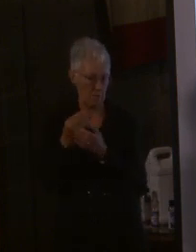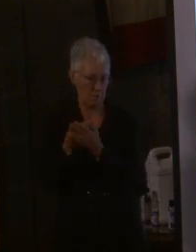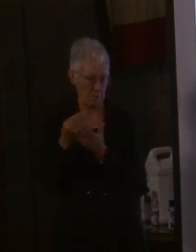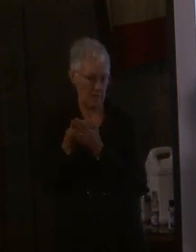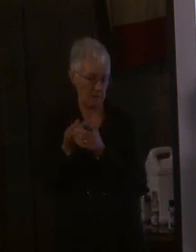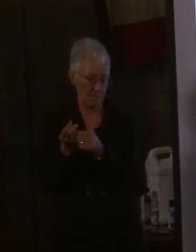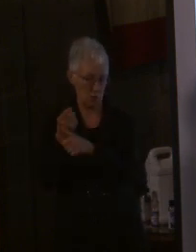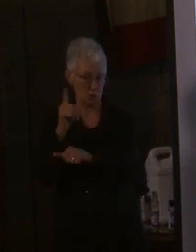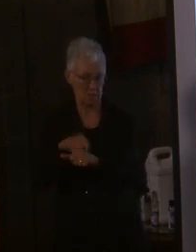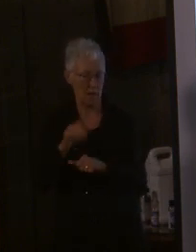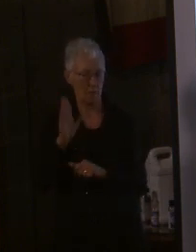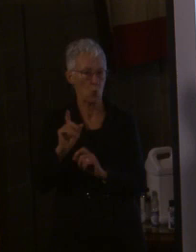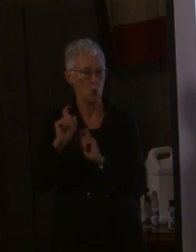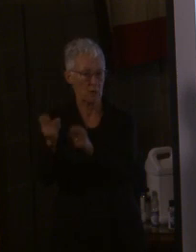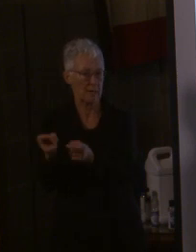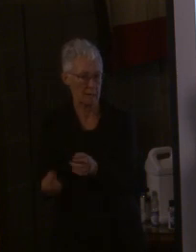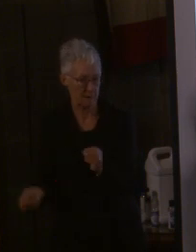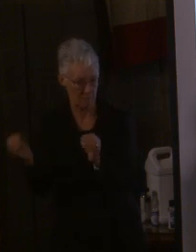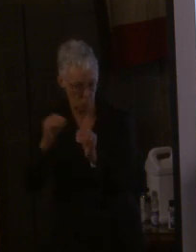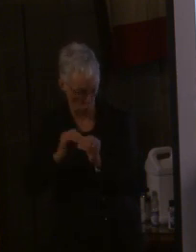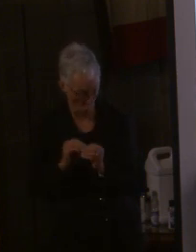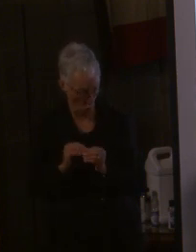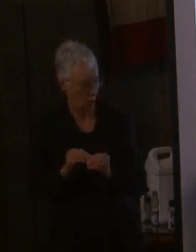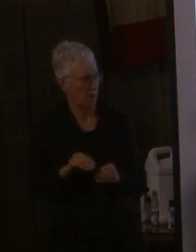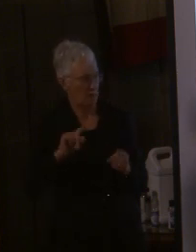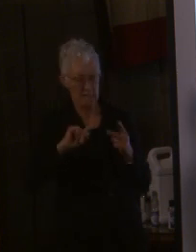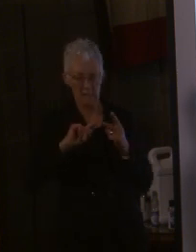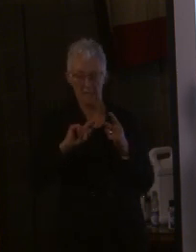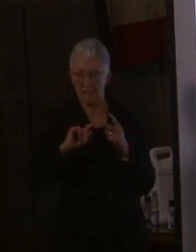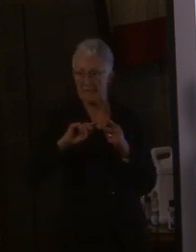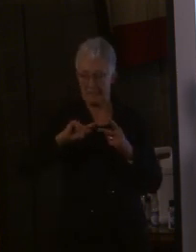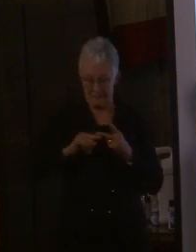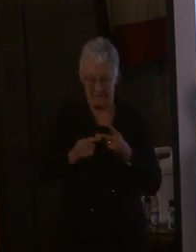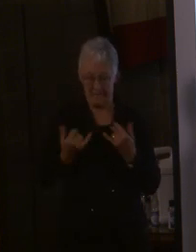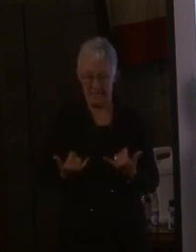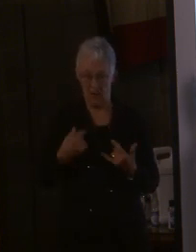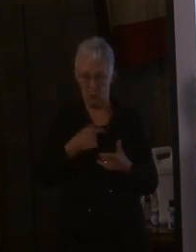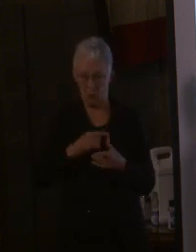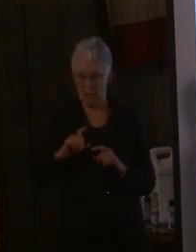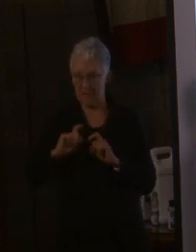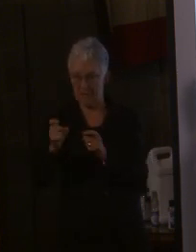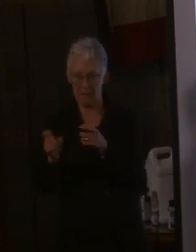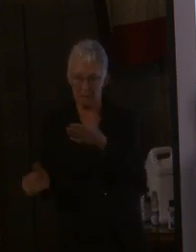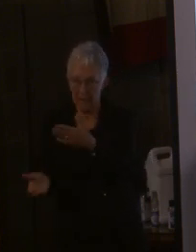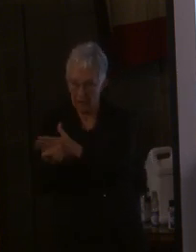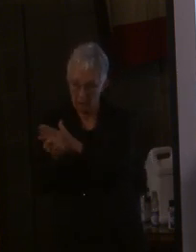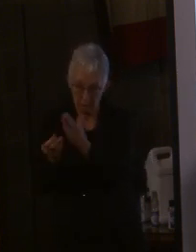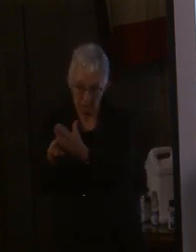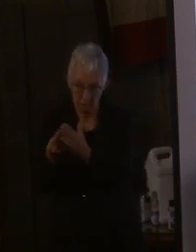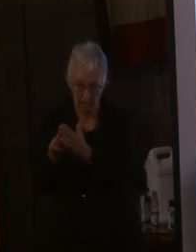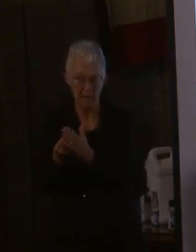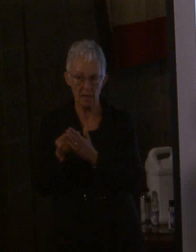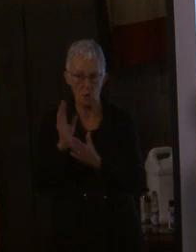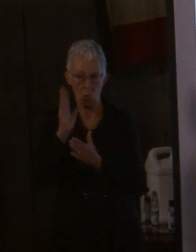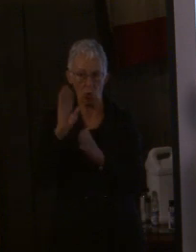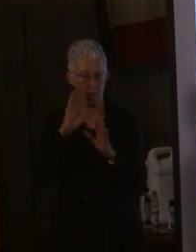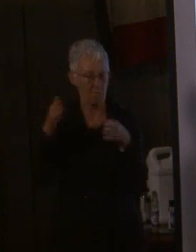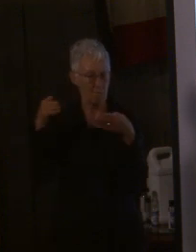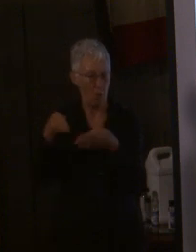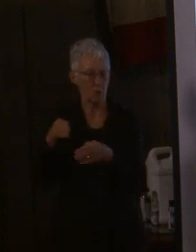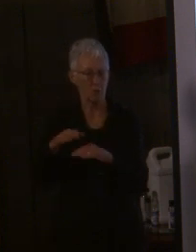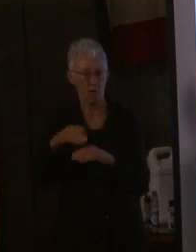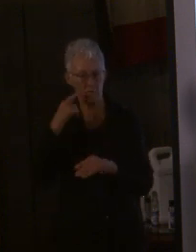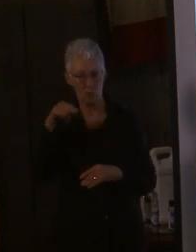bit. Additional funding will focus on projects significantly dedicated to distributing